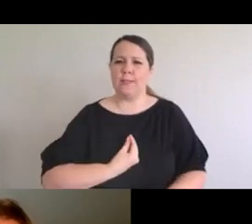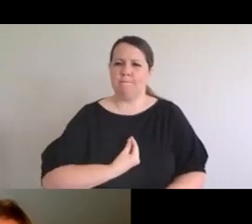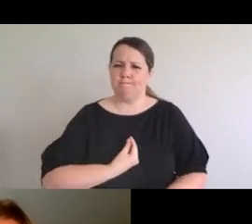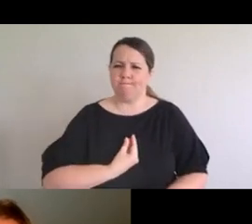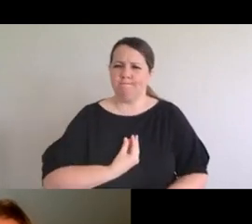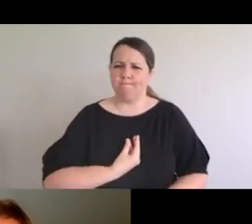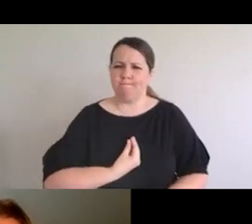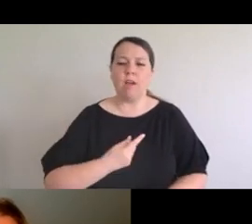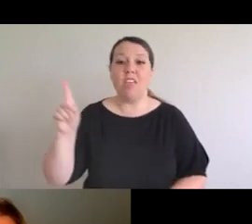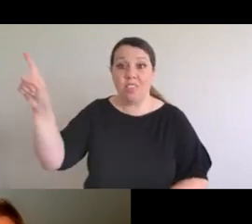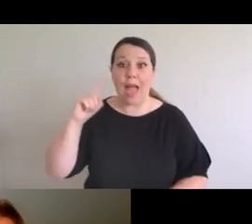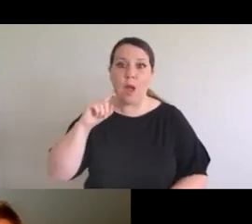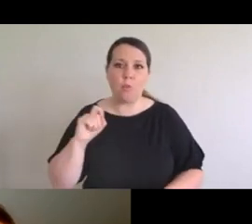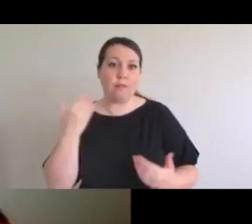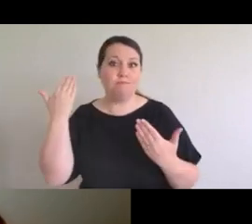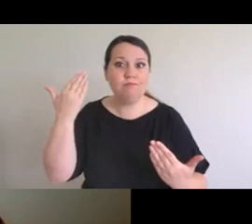better.